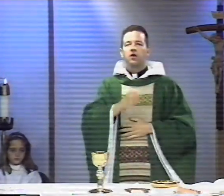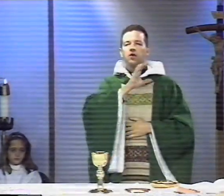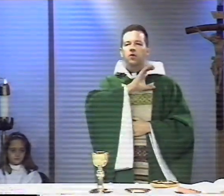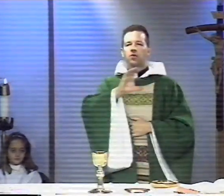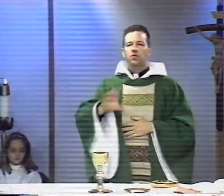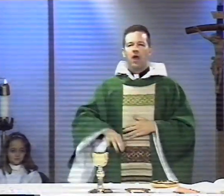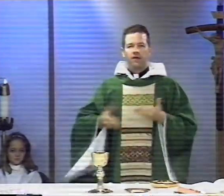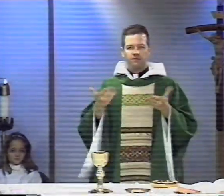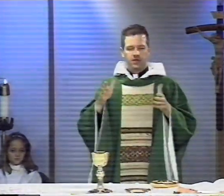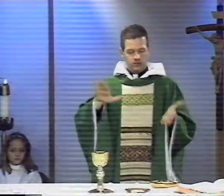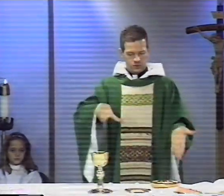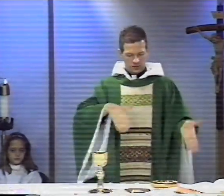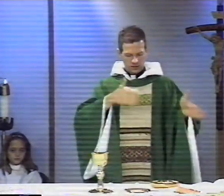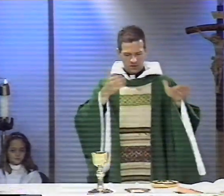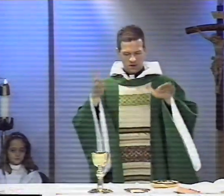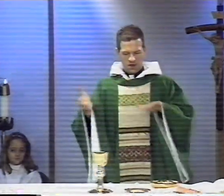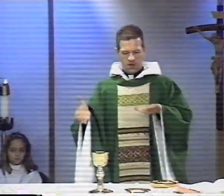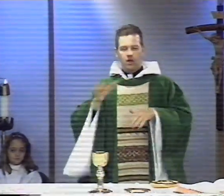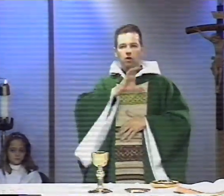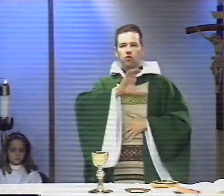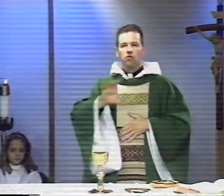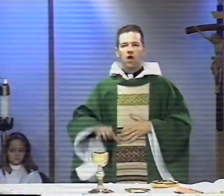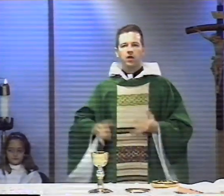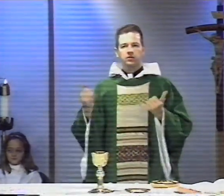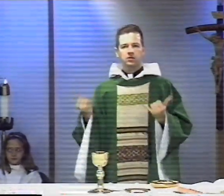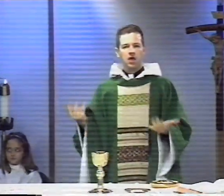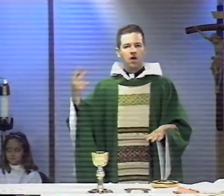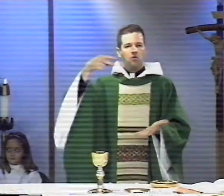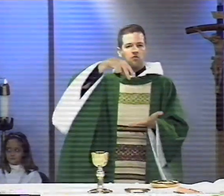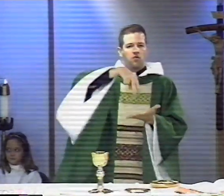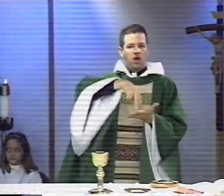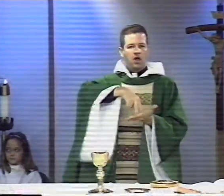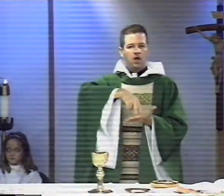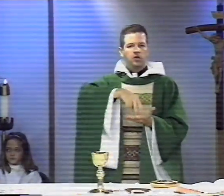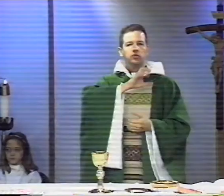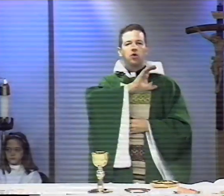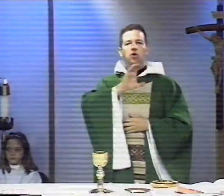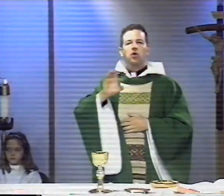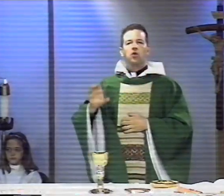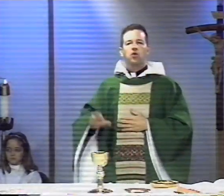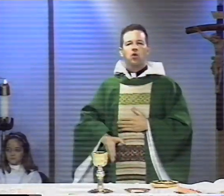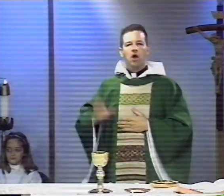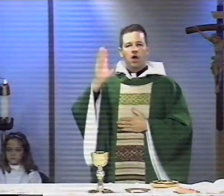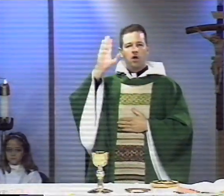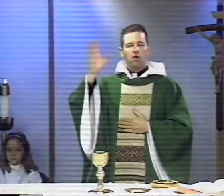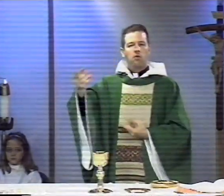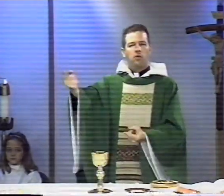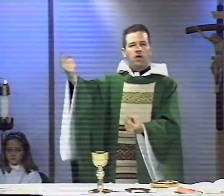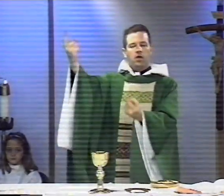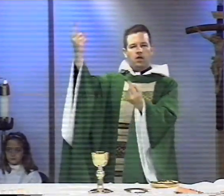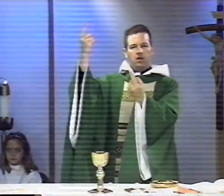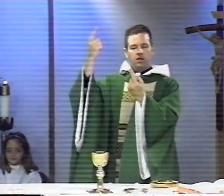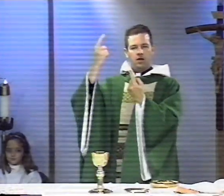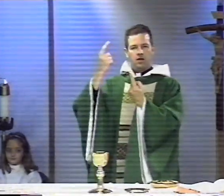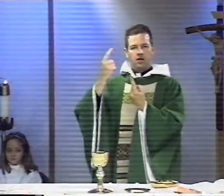Christ has died, Christ is risen, Christ will